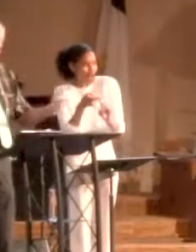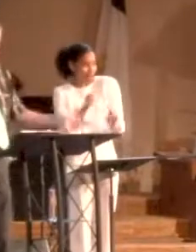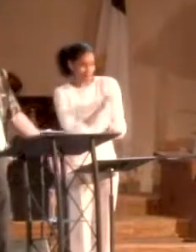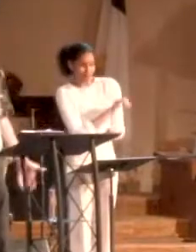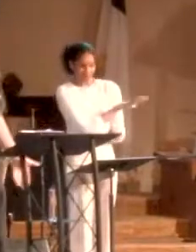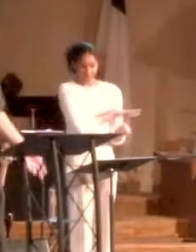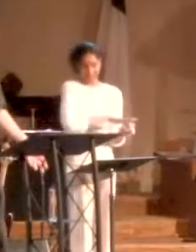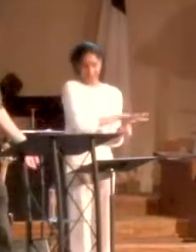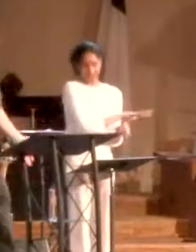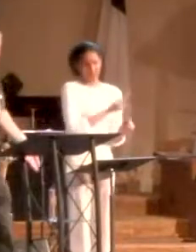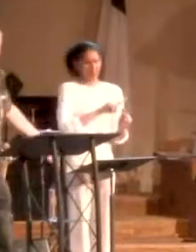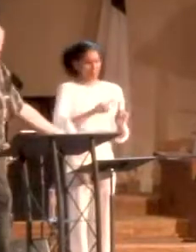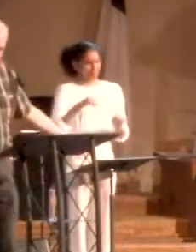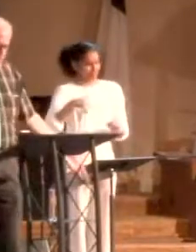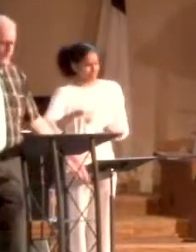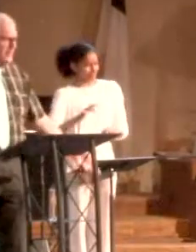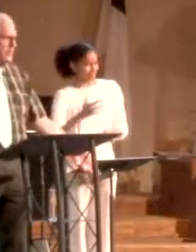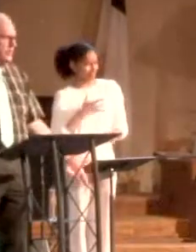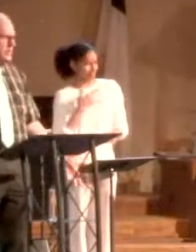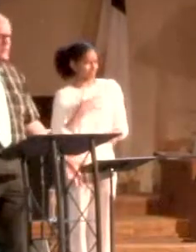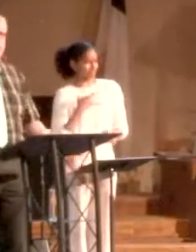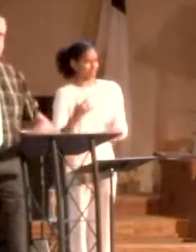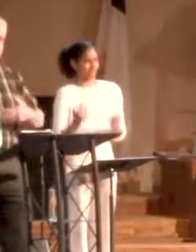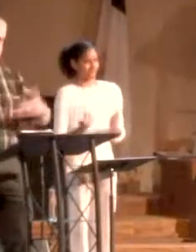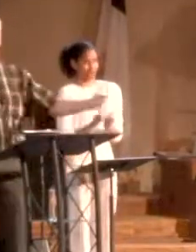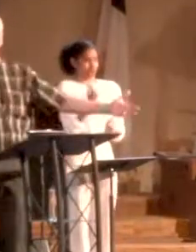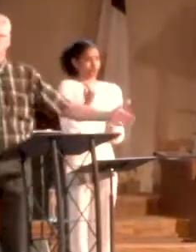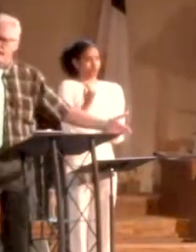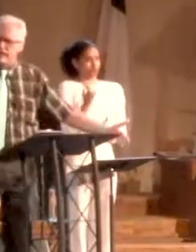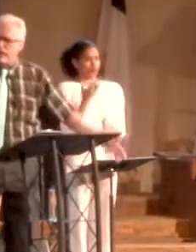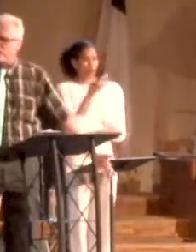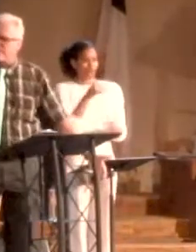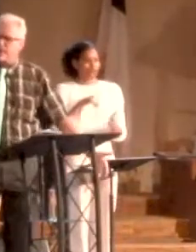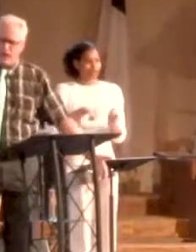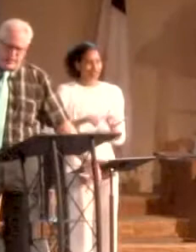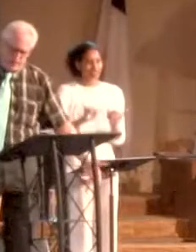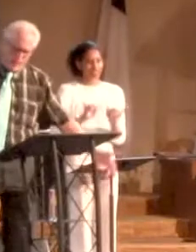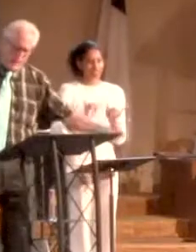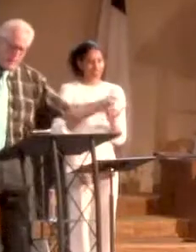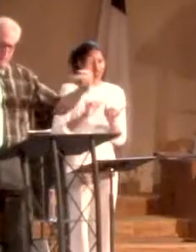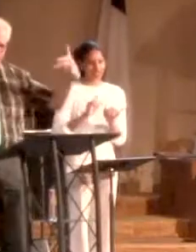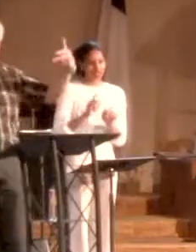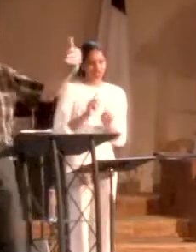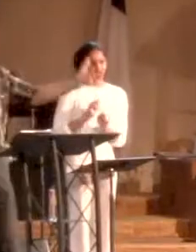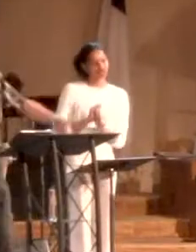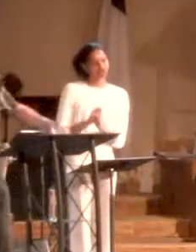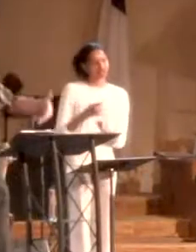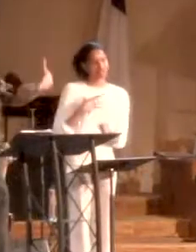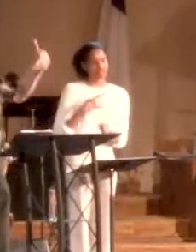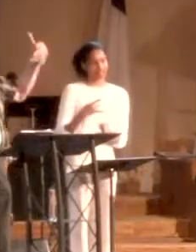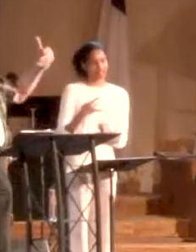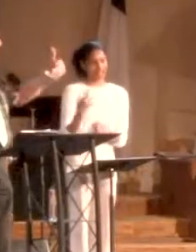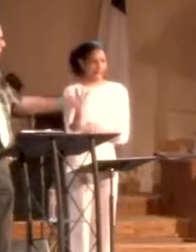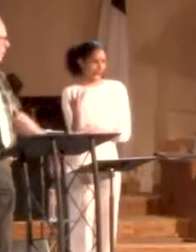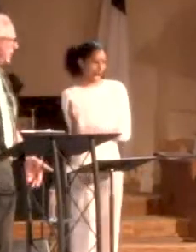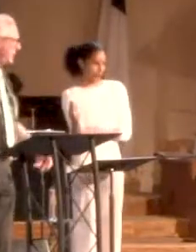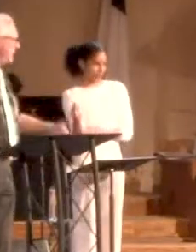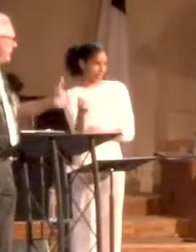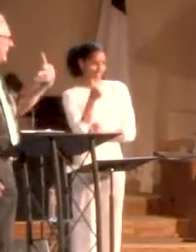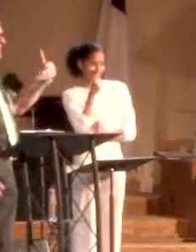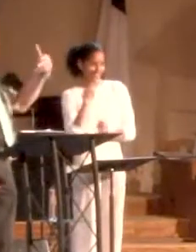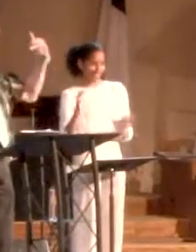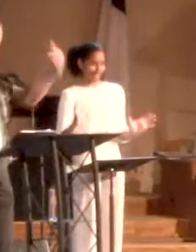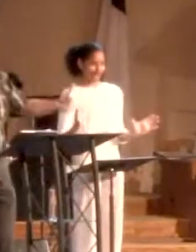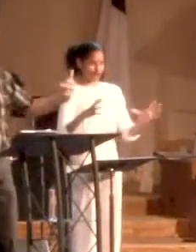and who still feel like newcomers and are still treated like outsiders after 10,